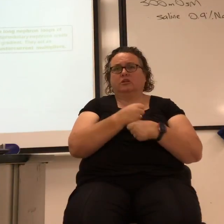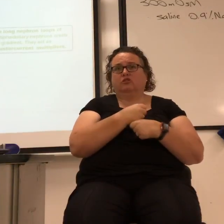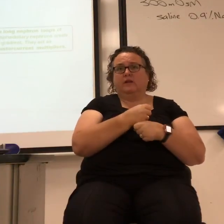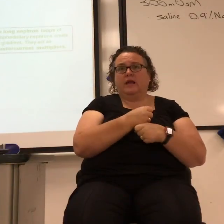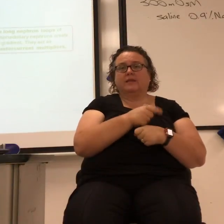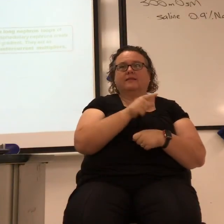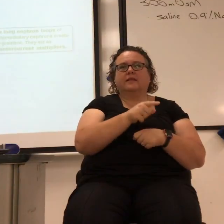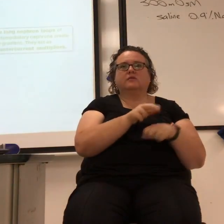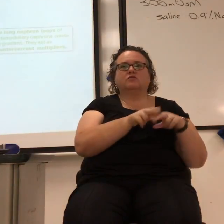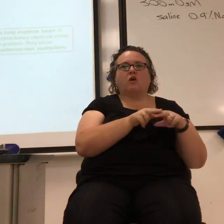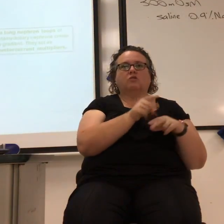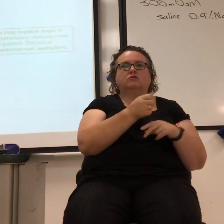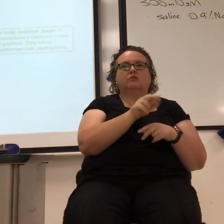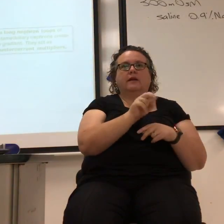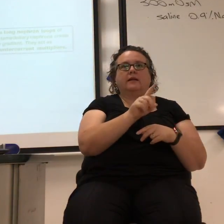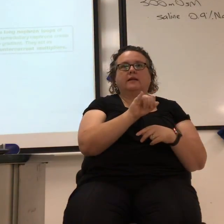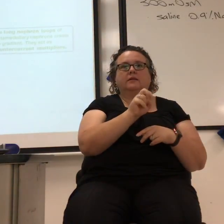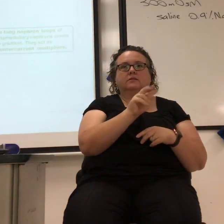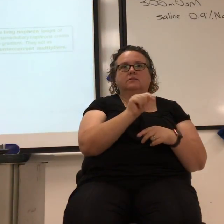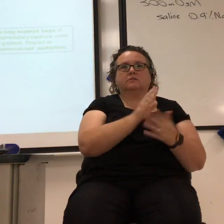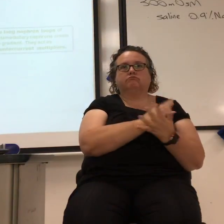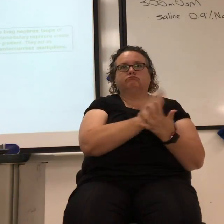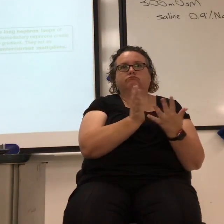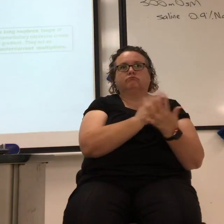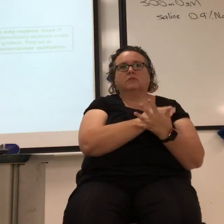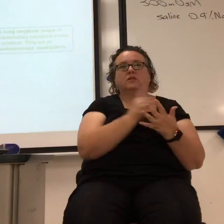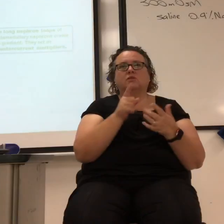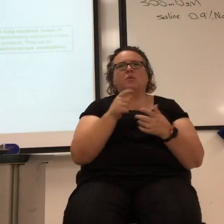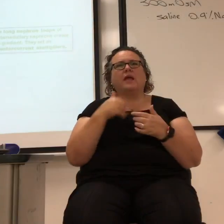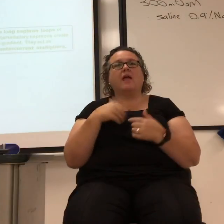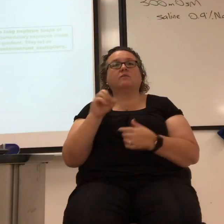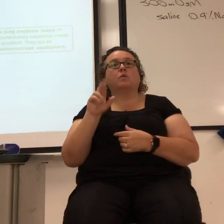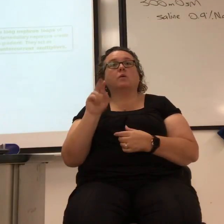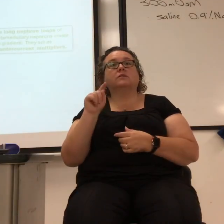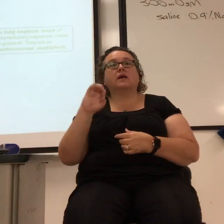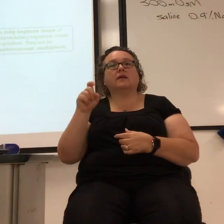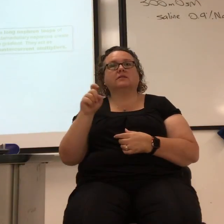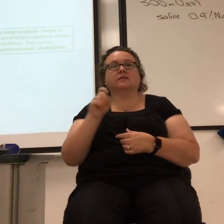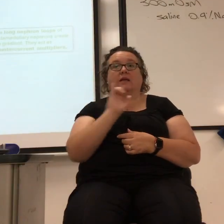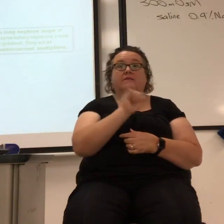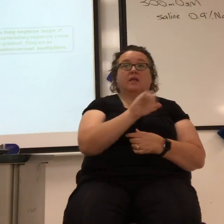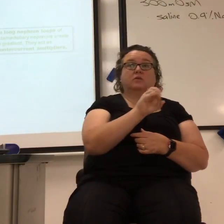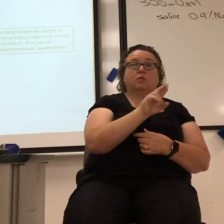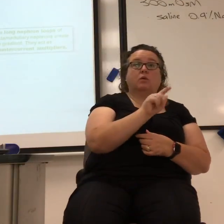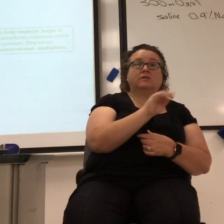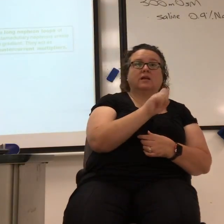This salt gradient. Here we have cortex. If that's cortex, what's